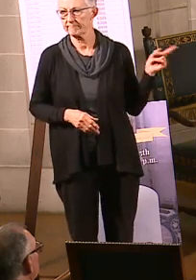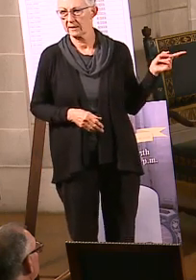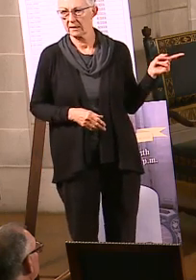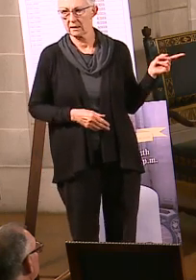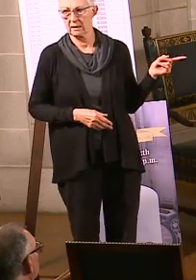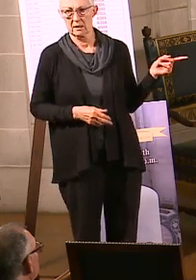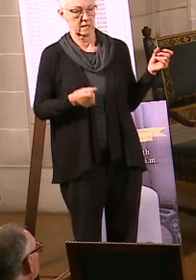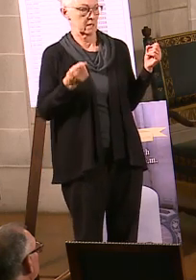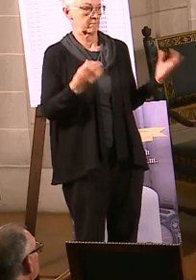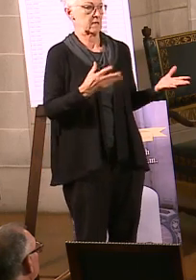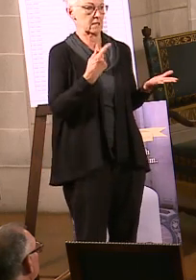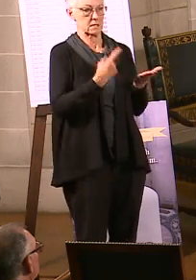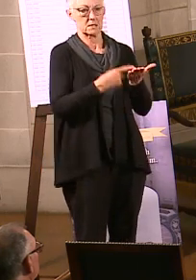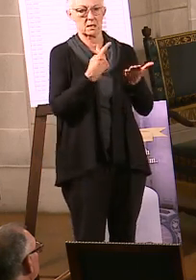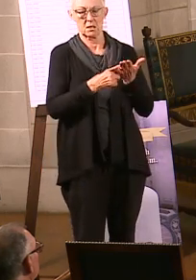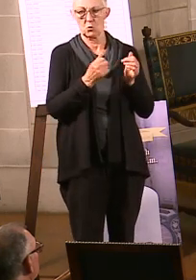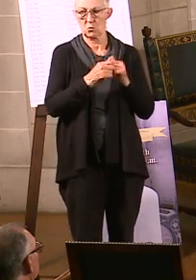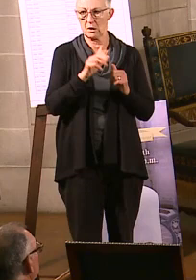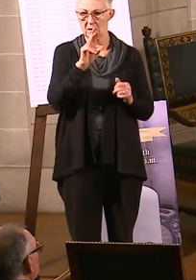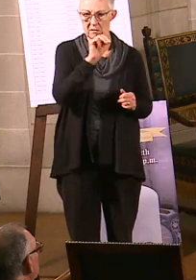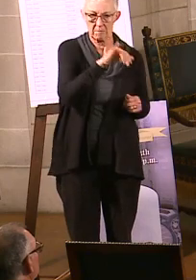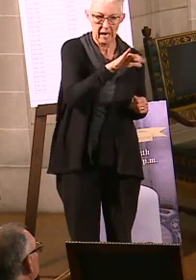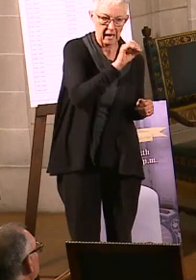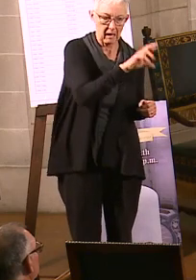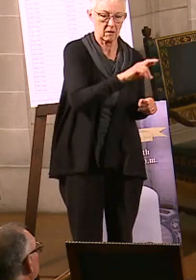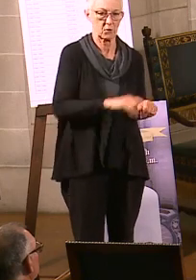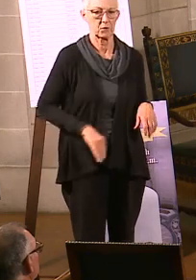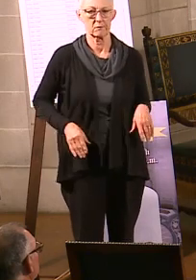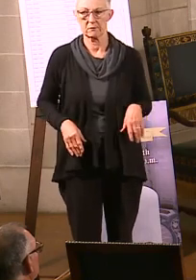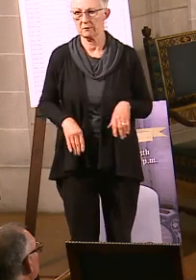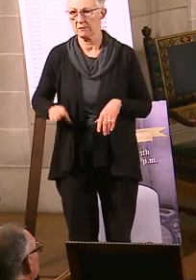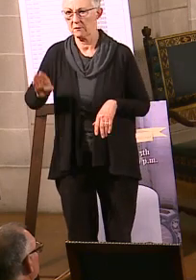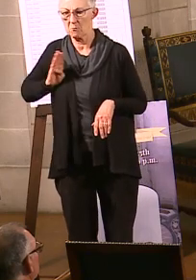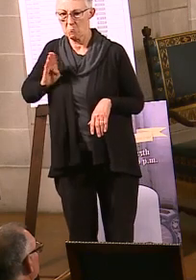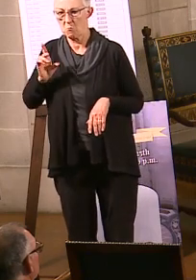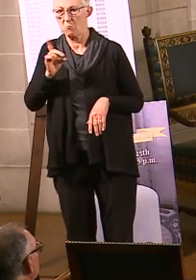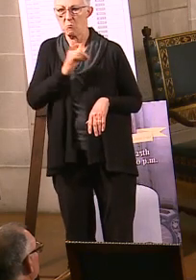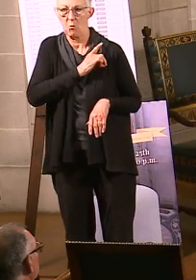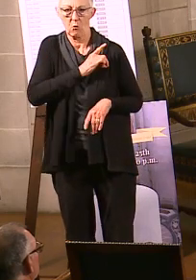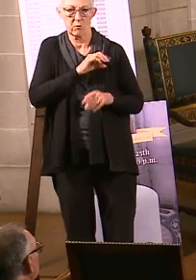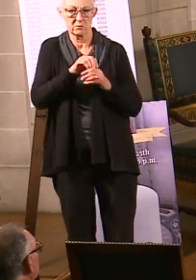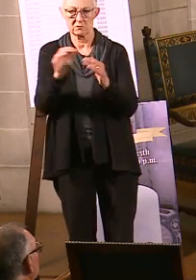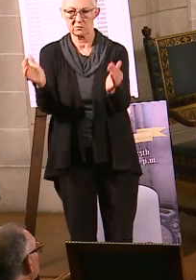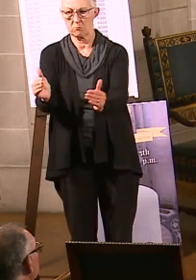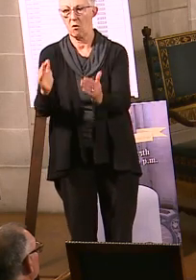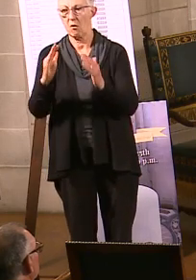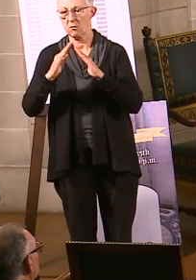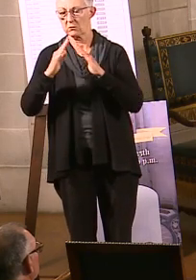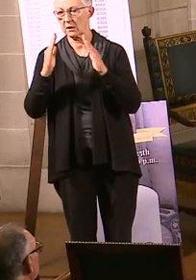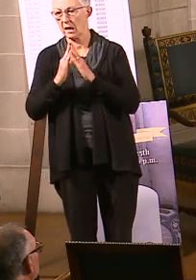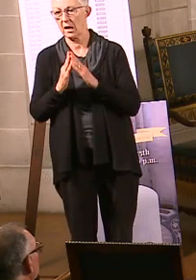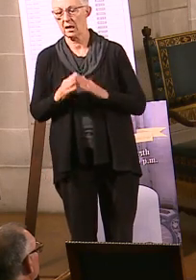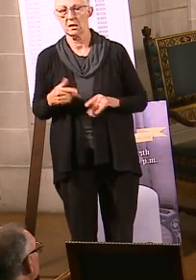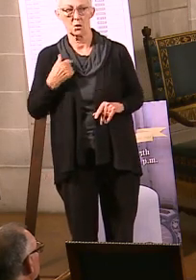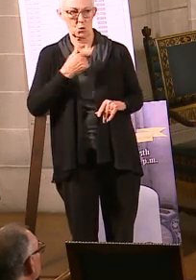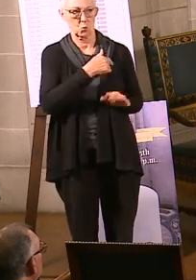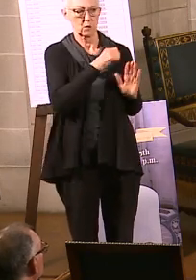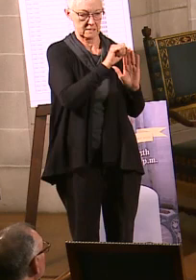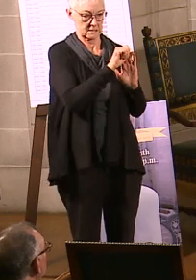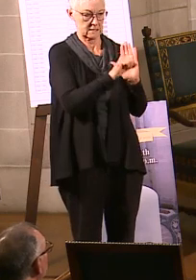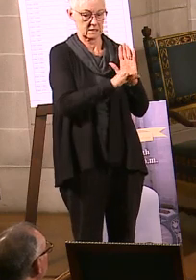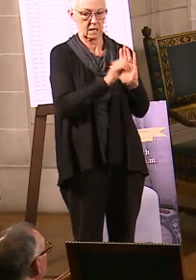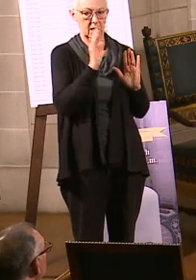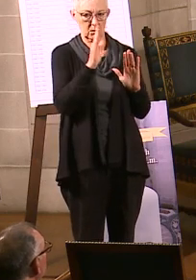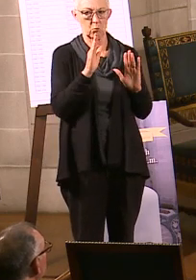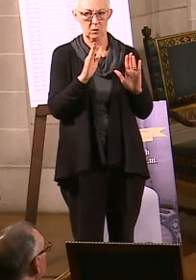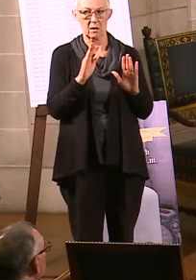with our mayors and board chairs, village board chairs across the state with regard to swimming pools. We at the state will be coming out with some guidelines